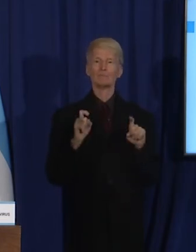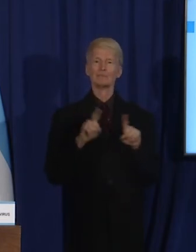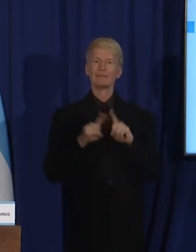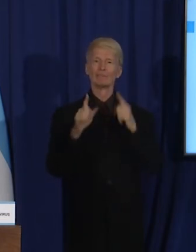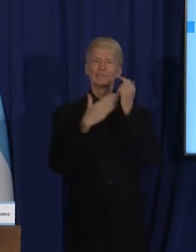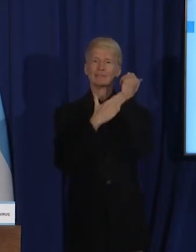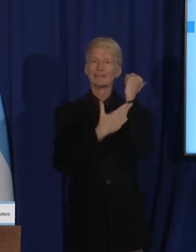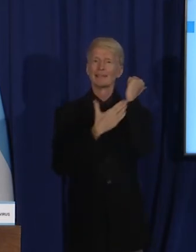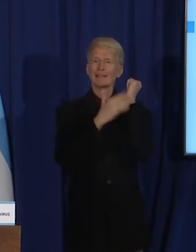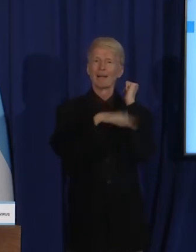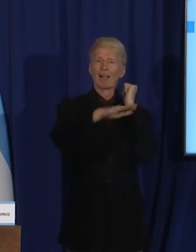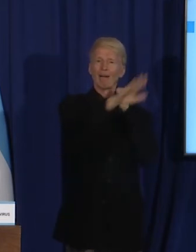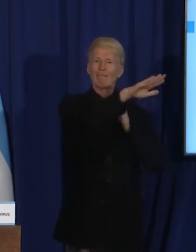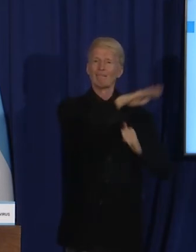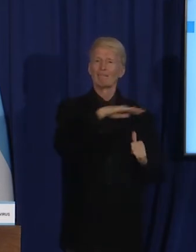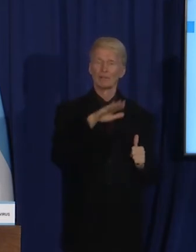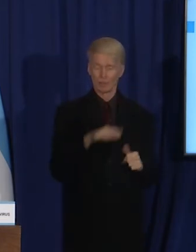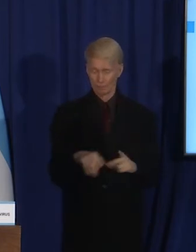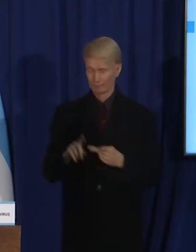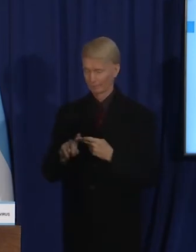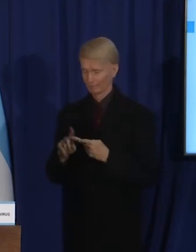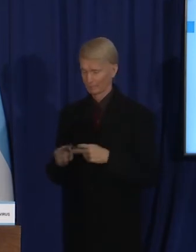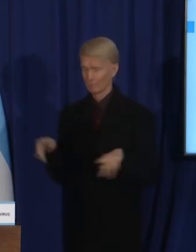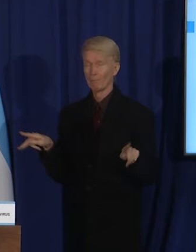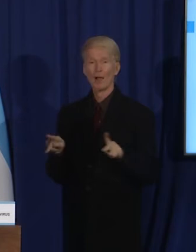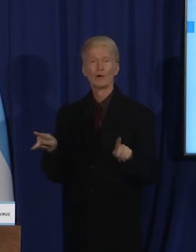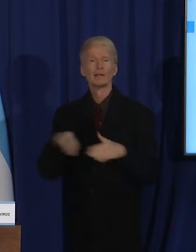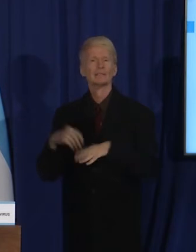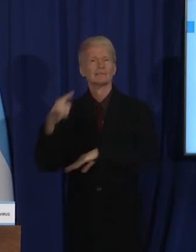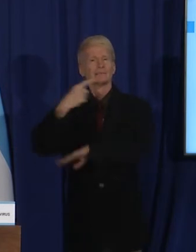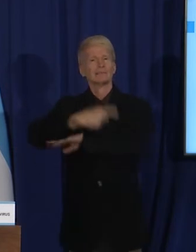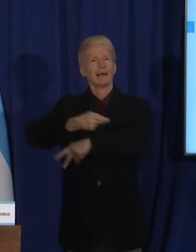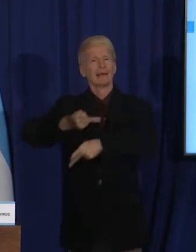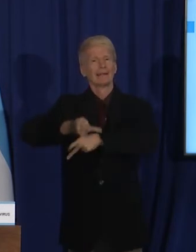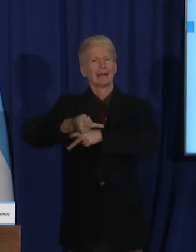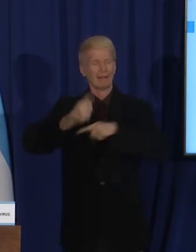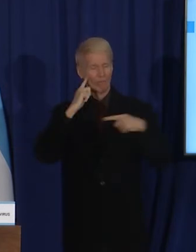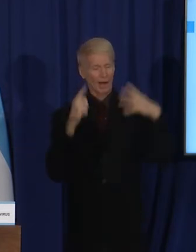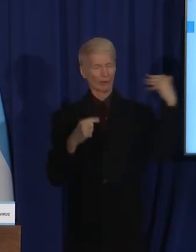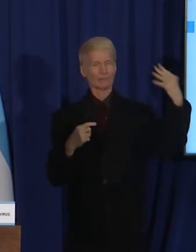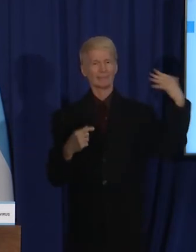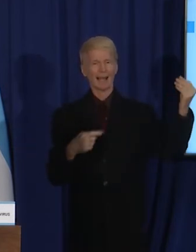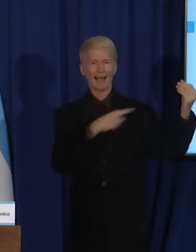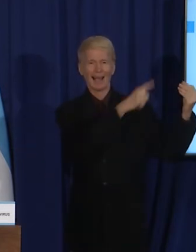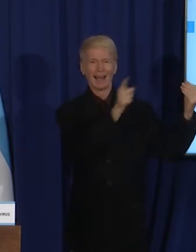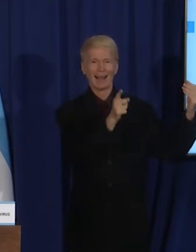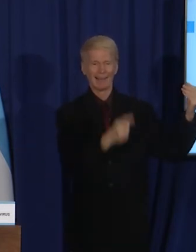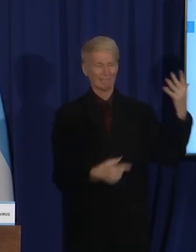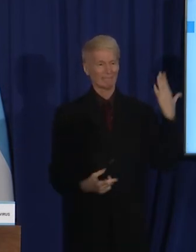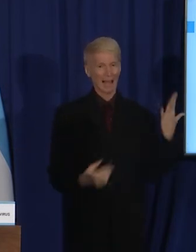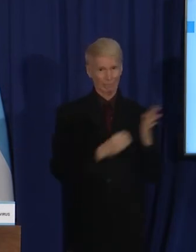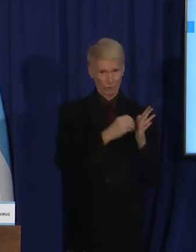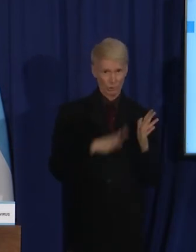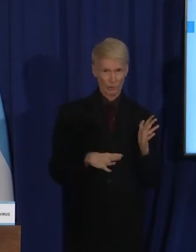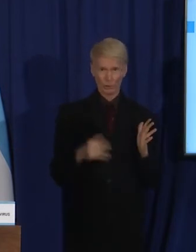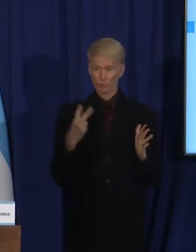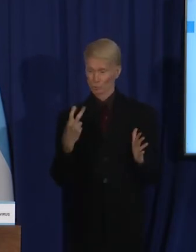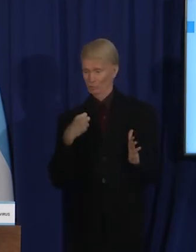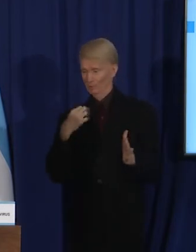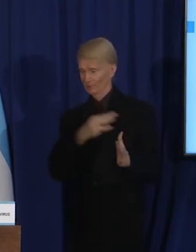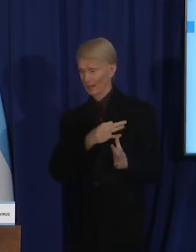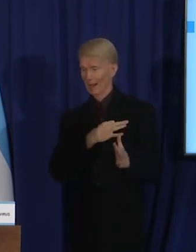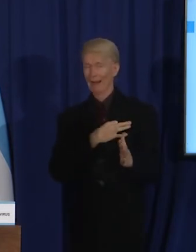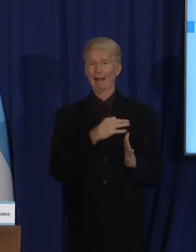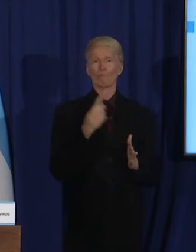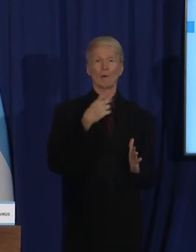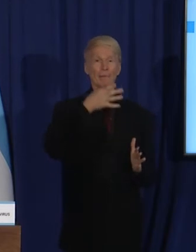at a daycare, which was held outside but unmasked. 5 students, 2 staff, 1 parent to date, still